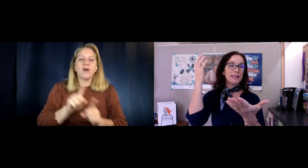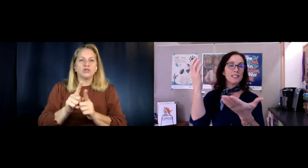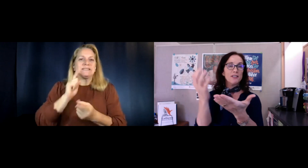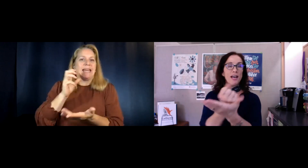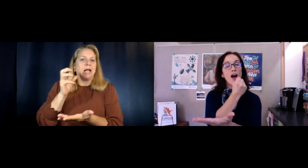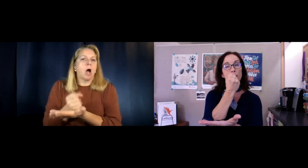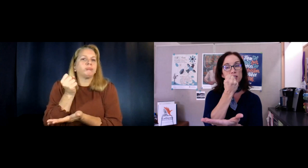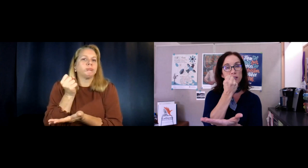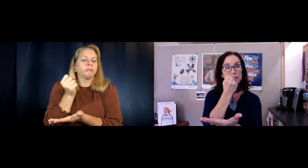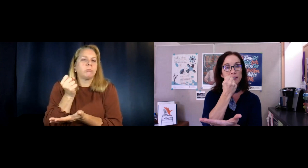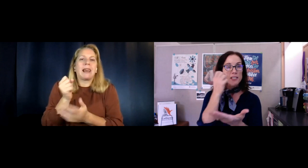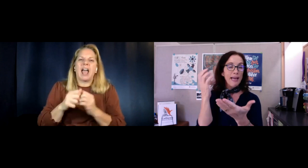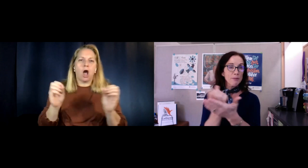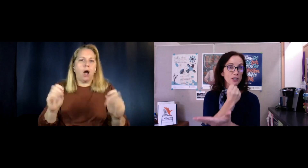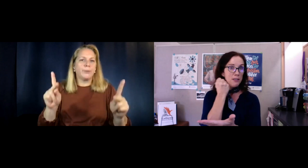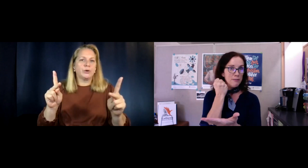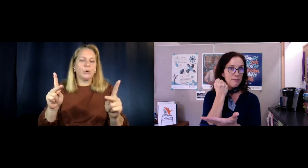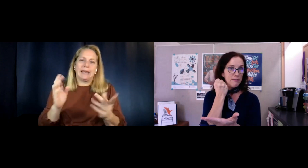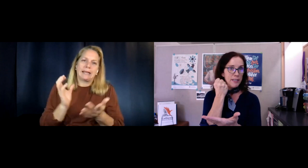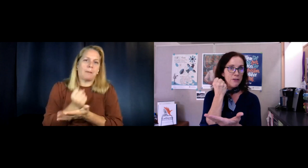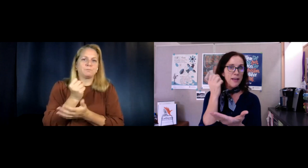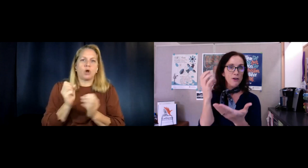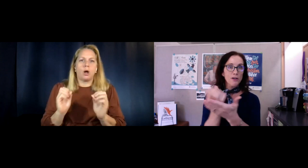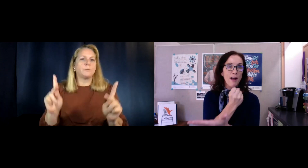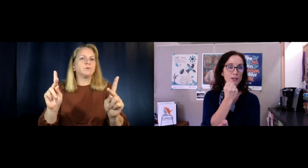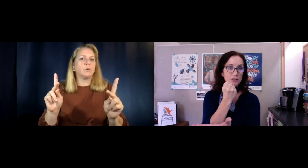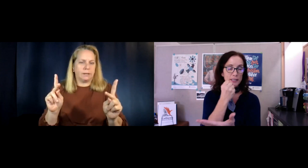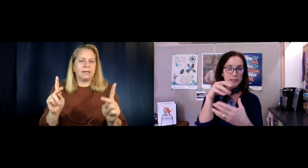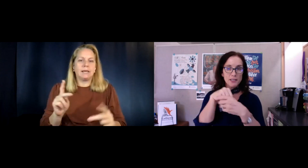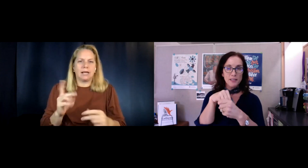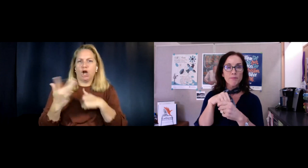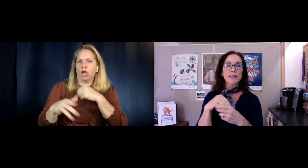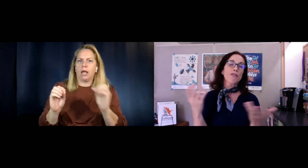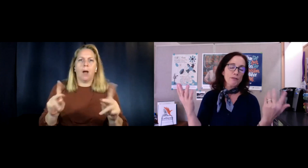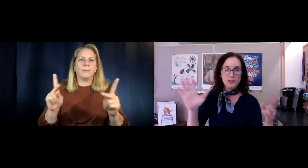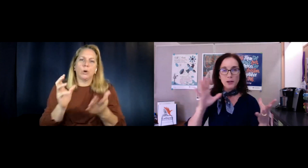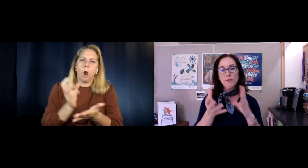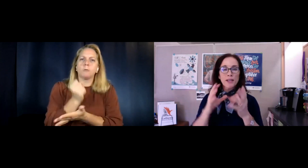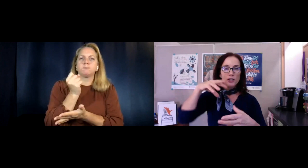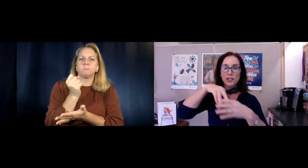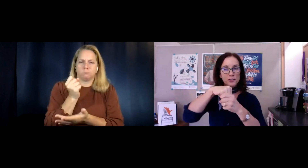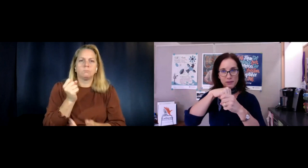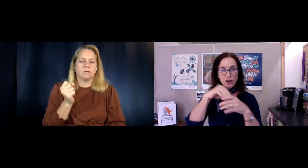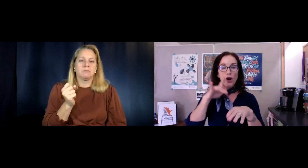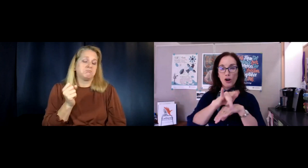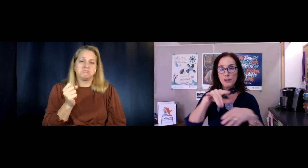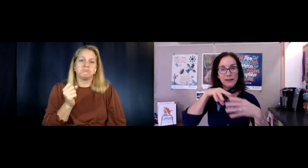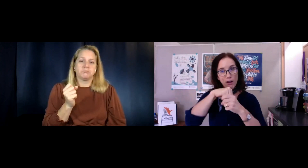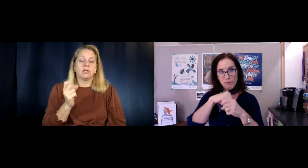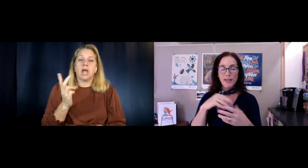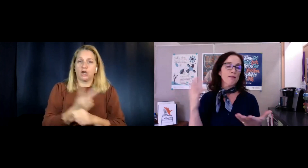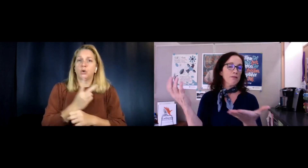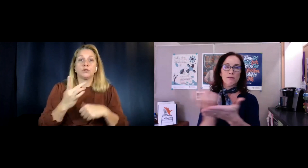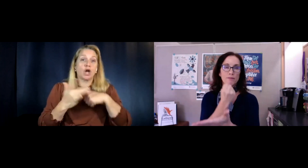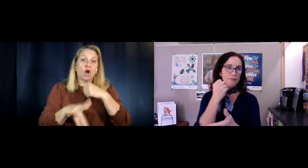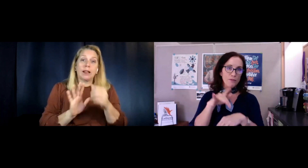is like an opportunity to capture, that early opportunity to be involved. So you can use early